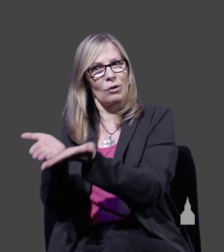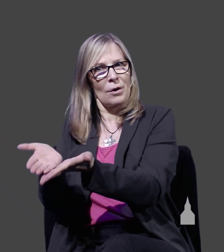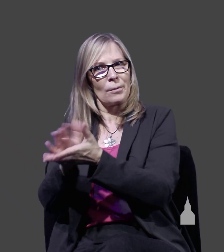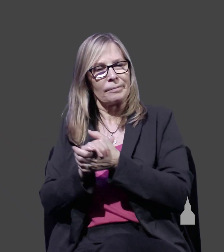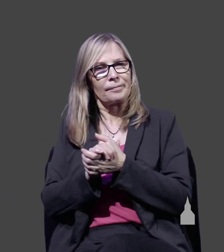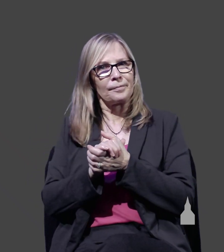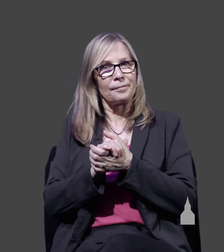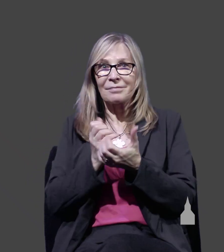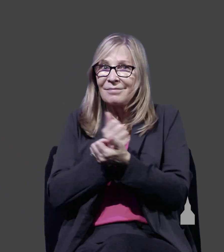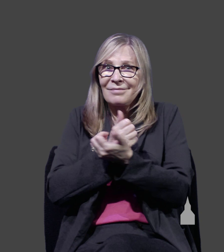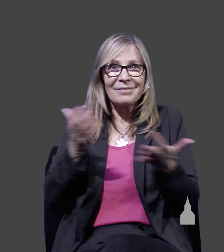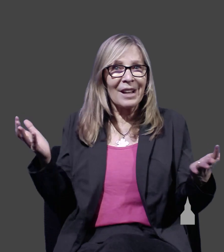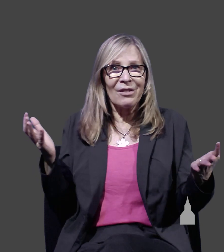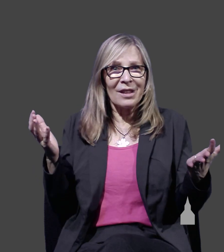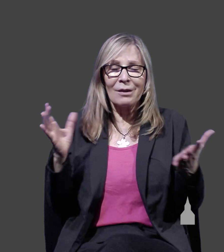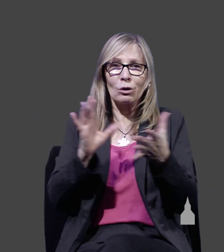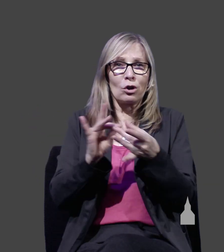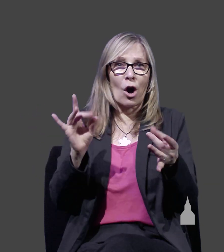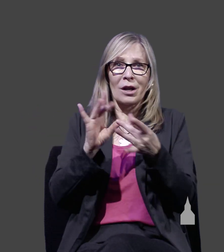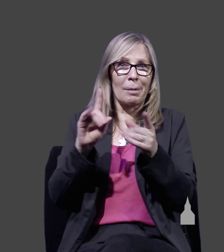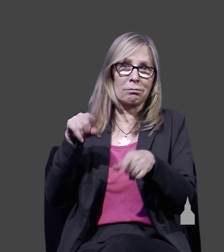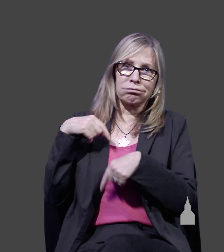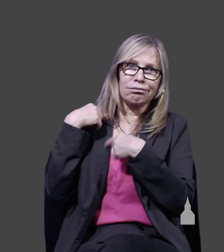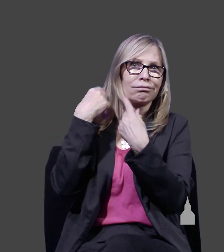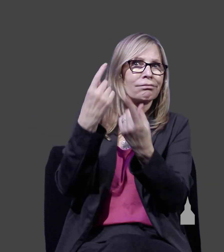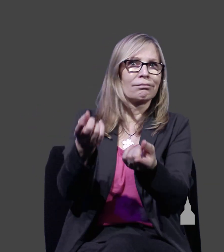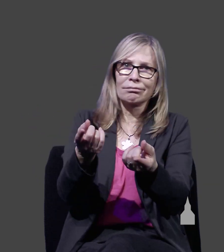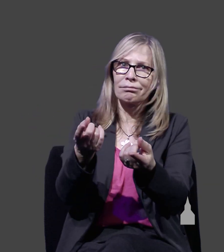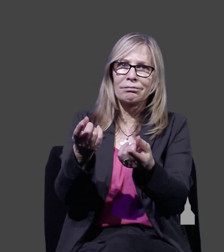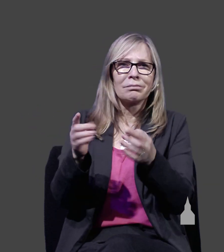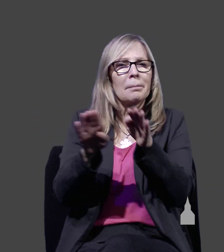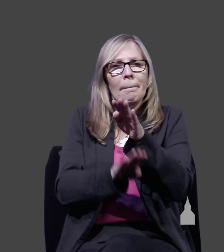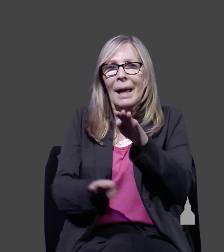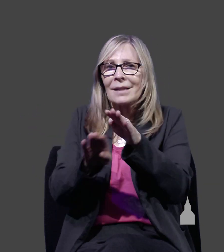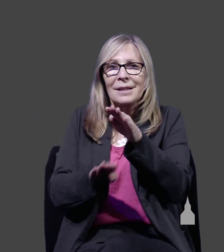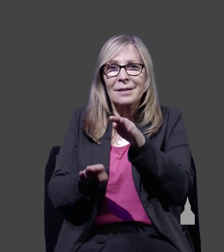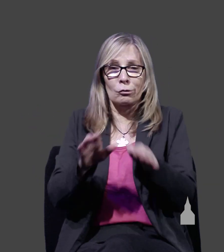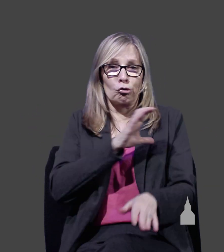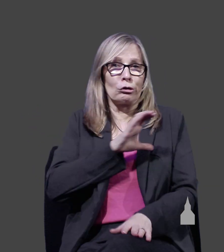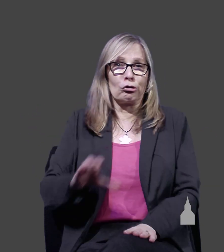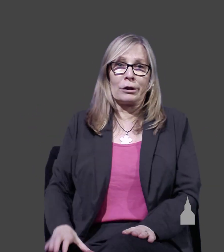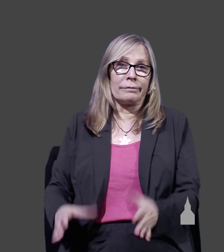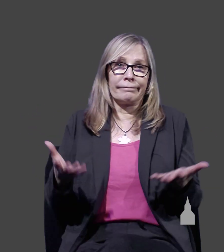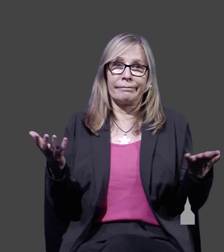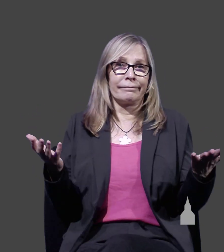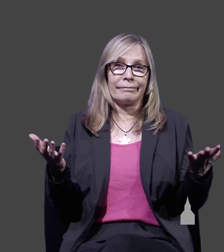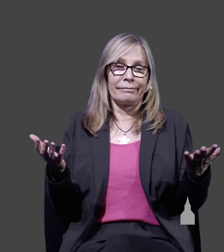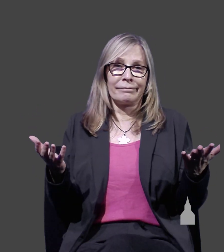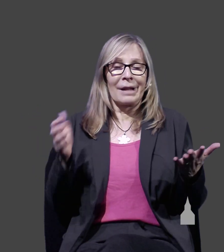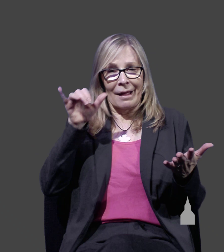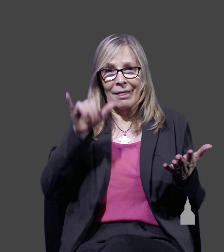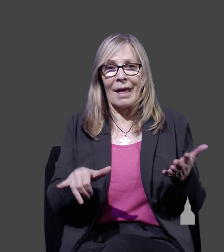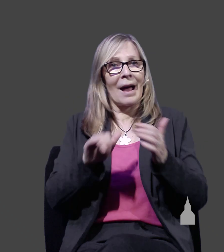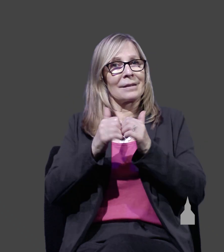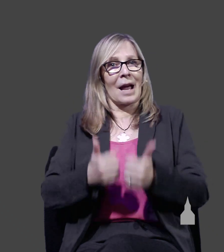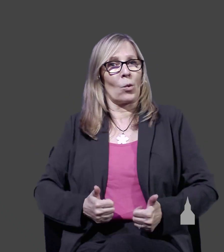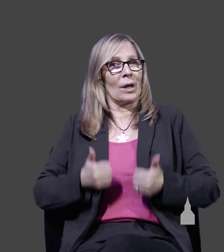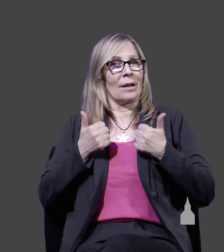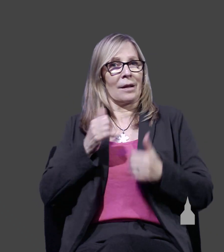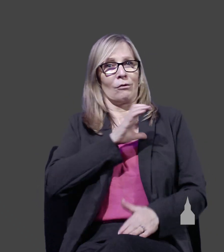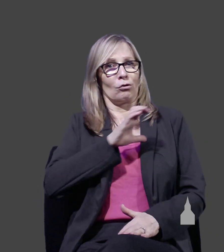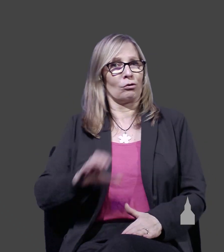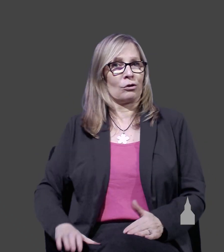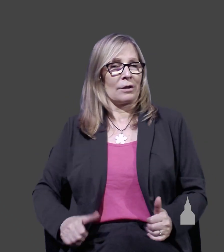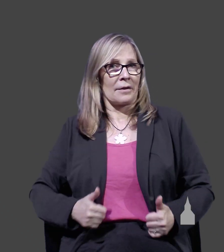And really, everything we've covered up to this point in the first part of the verse is just basic Christianity. This is how we live the Christian